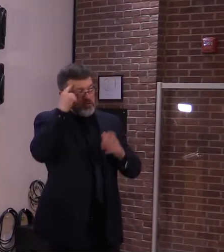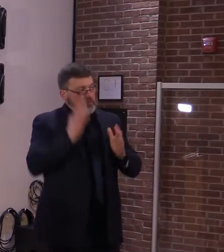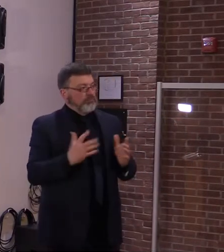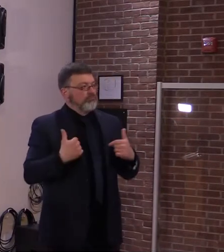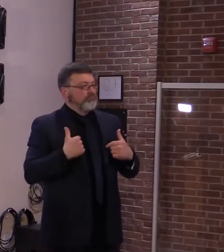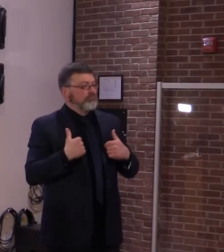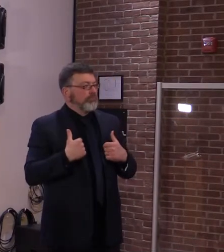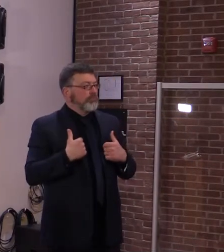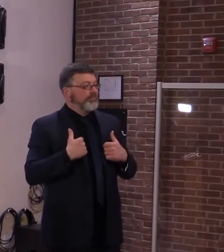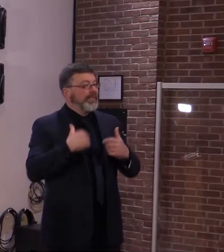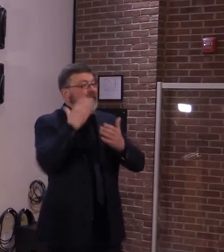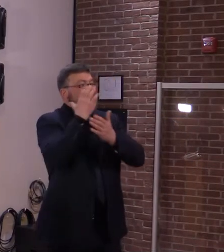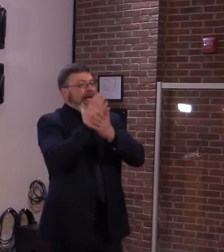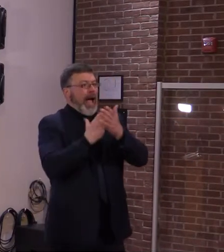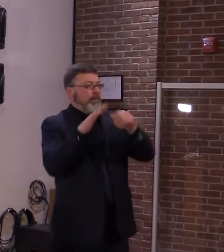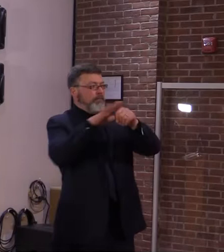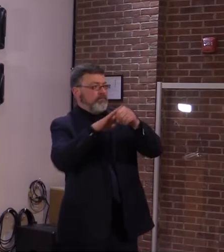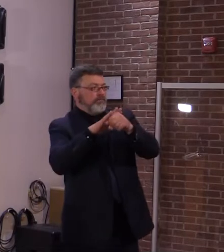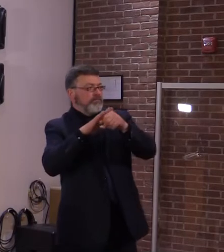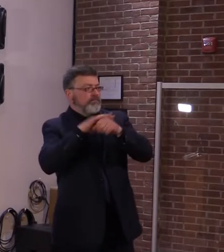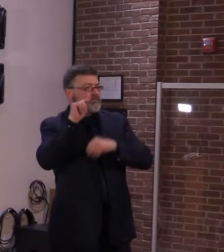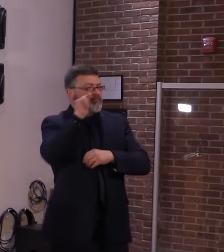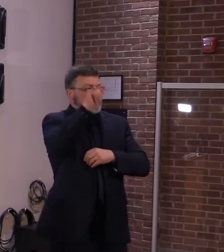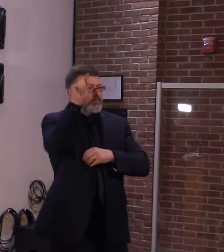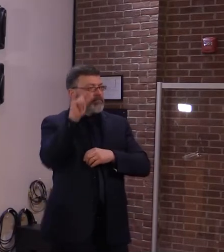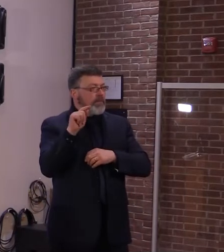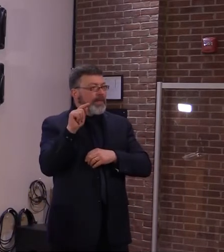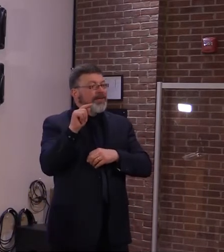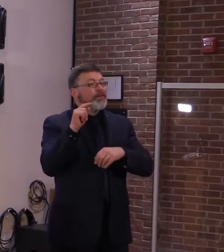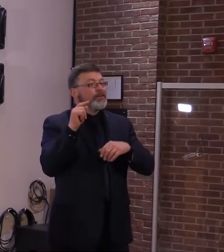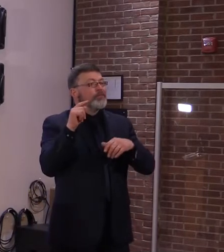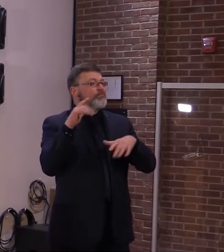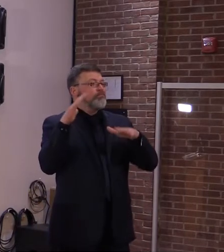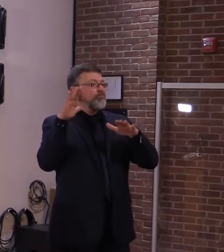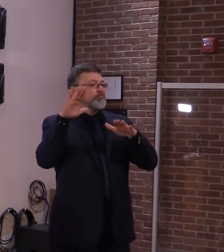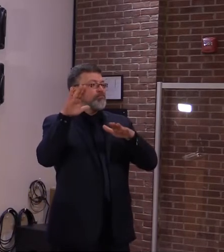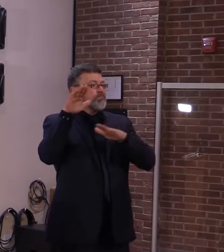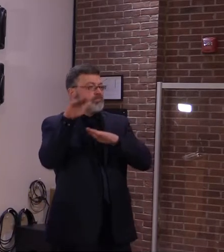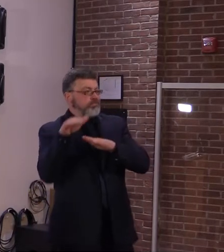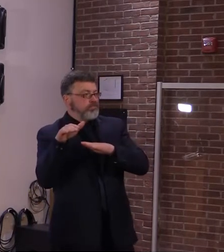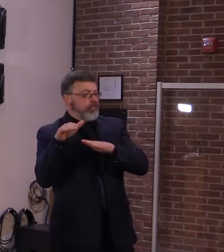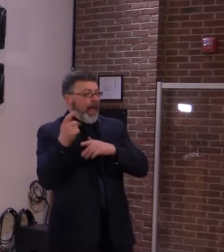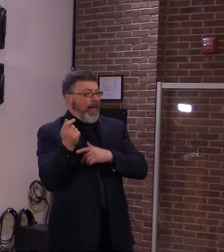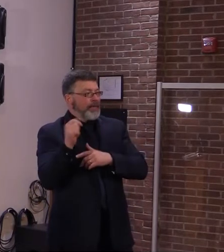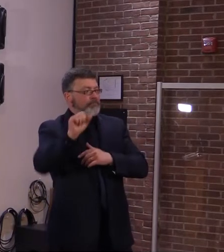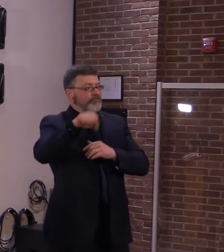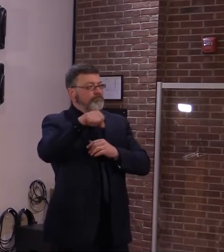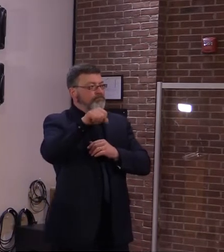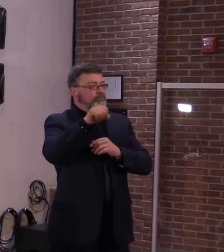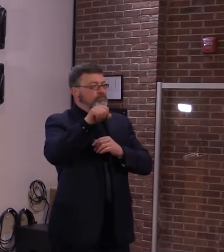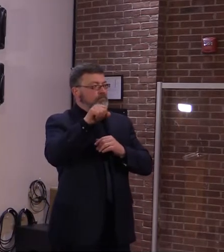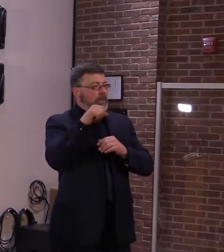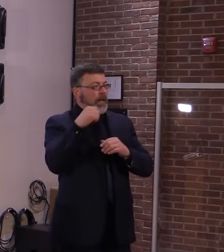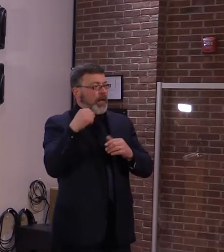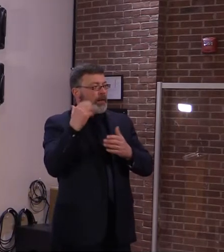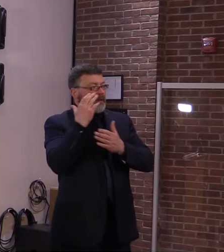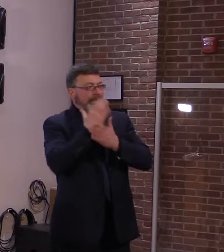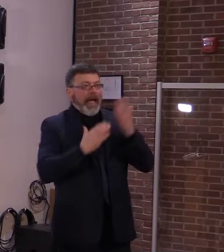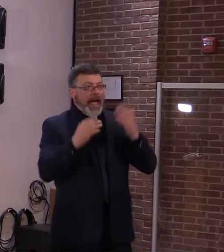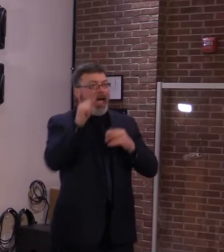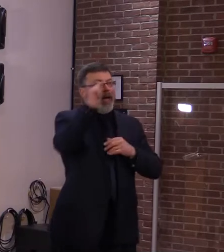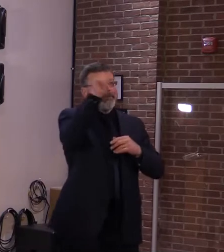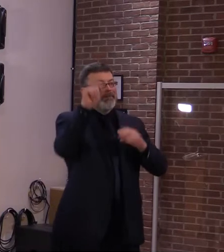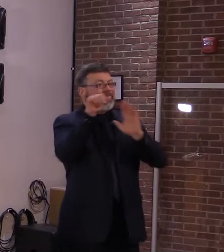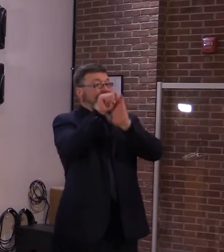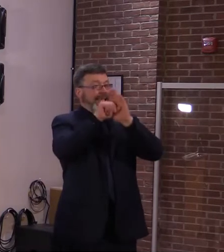why we've concentrated, for instance, on the Northeast Kingdom. That's why if the vaccine, the J&J vaccine is